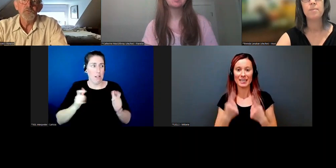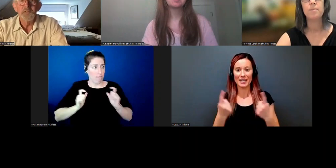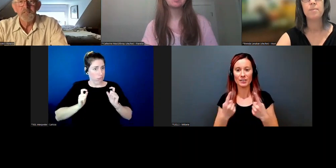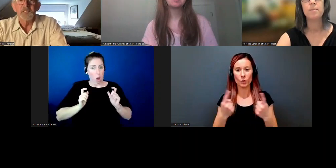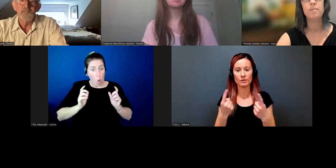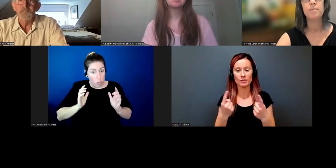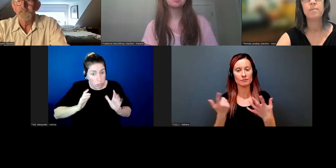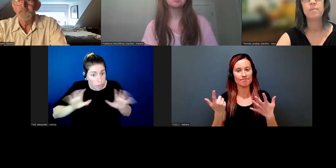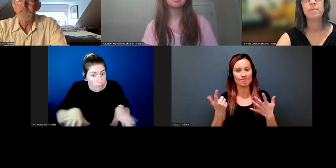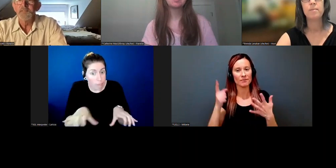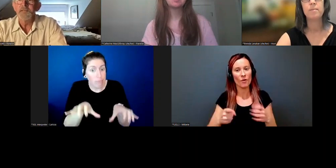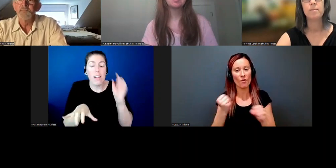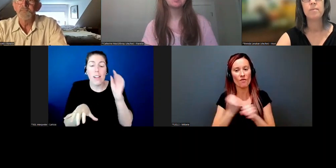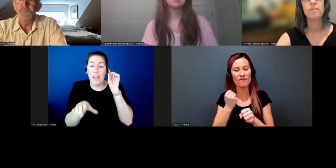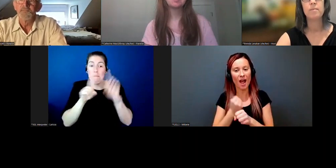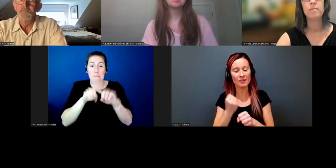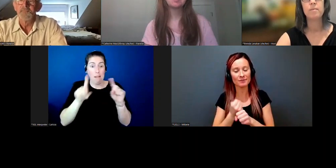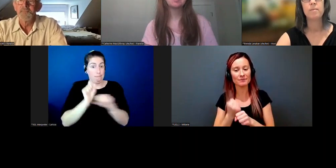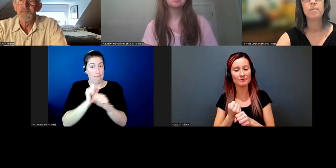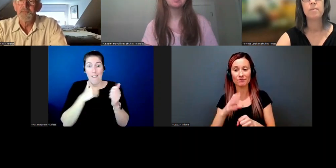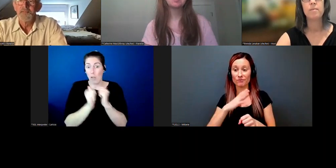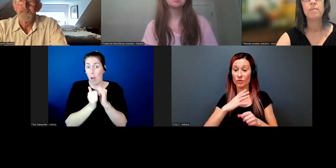competition will be there, and